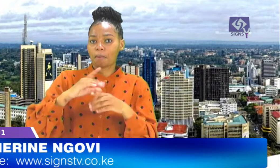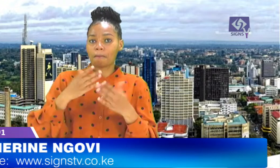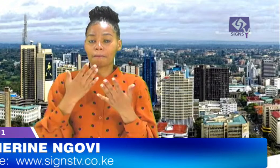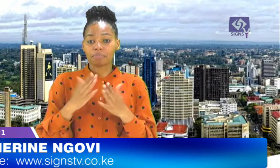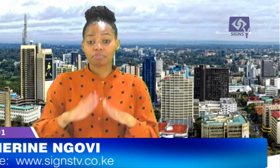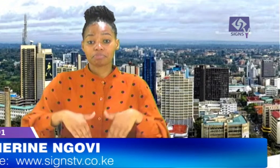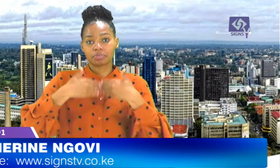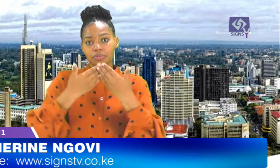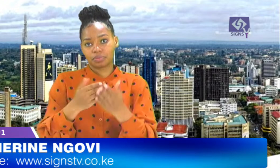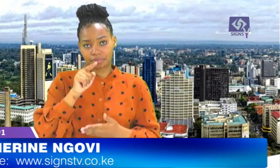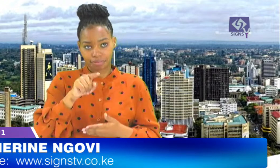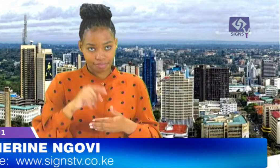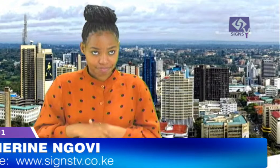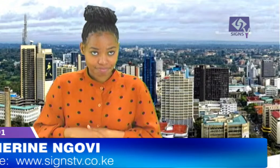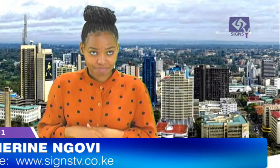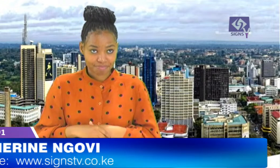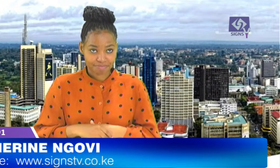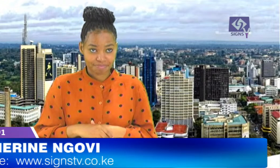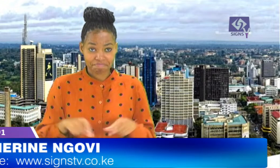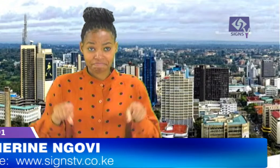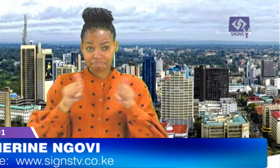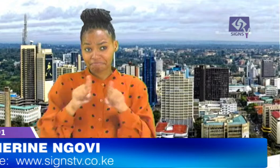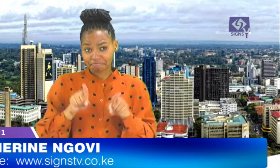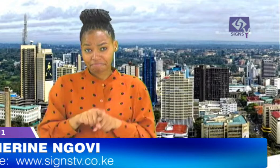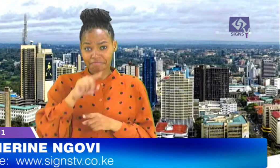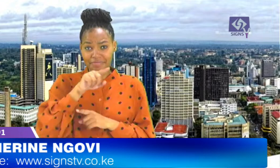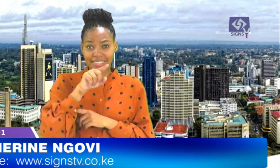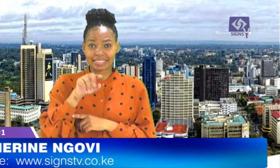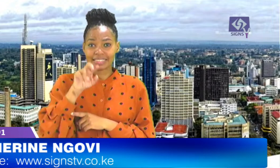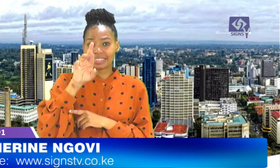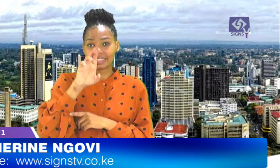to ensure increased production.